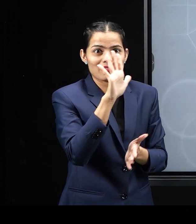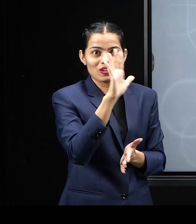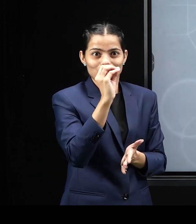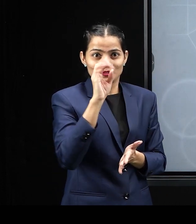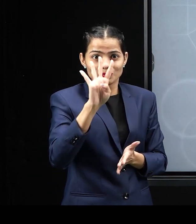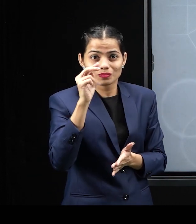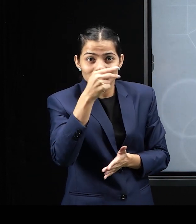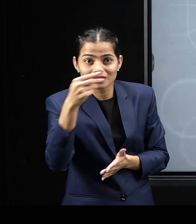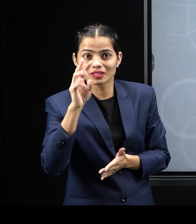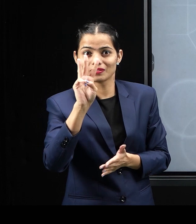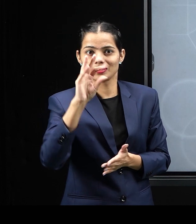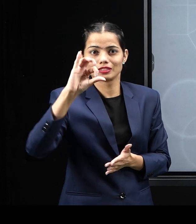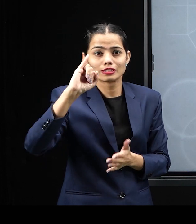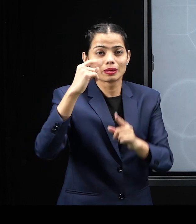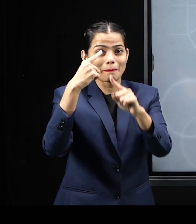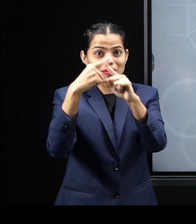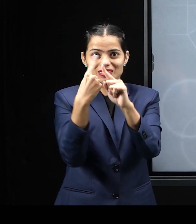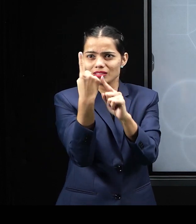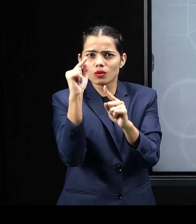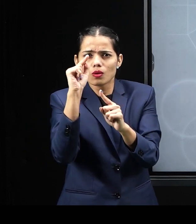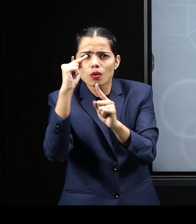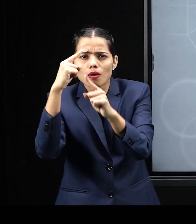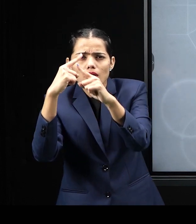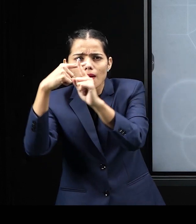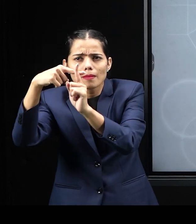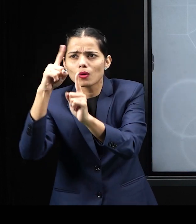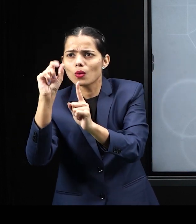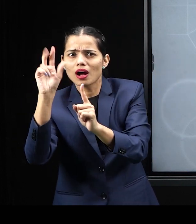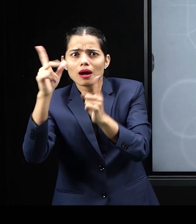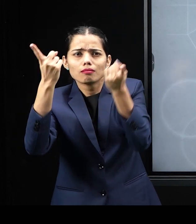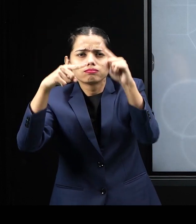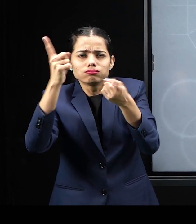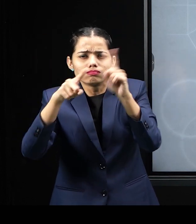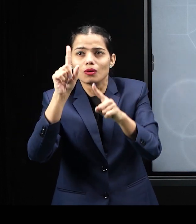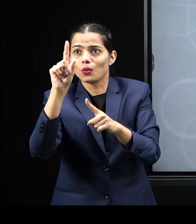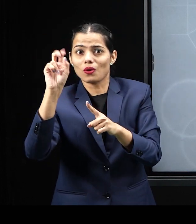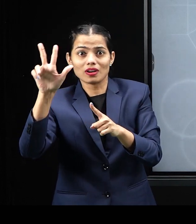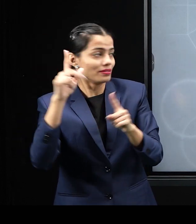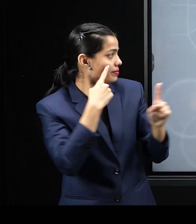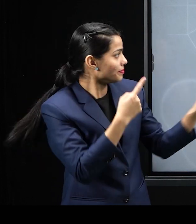to 396 into 1 plus 108.